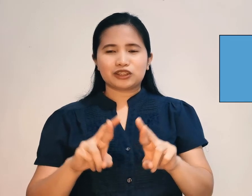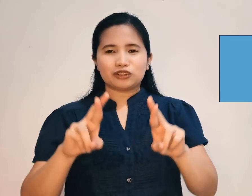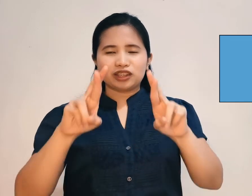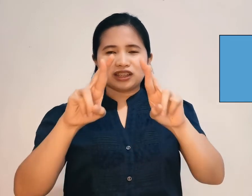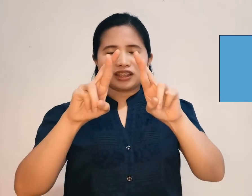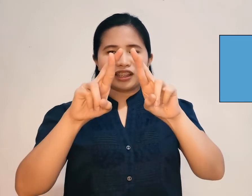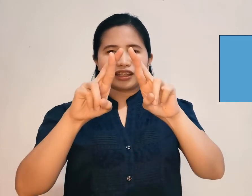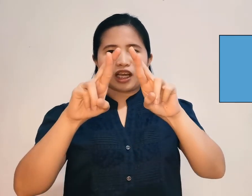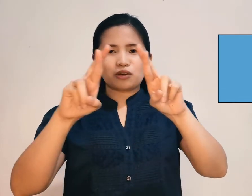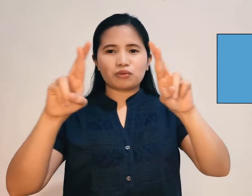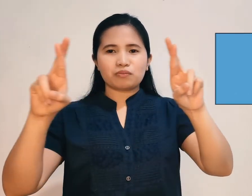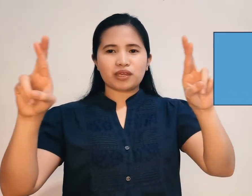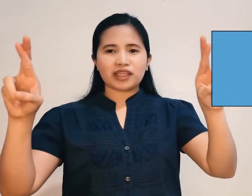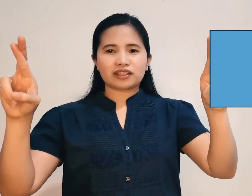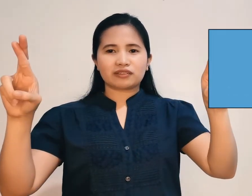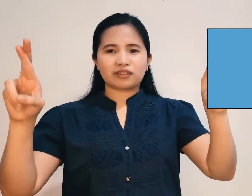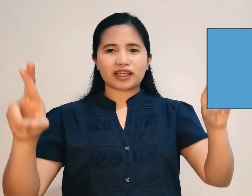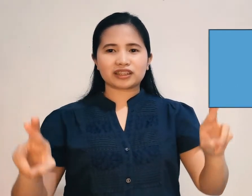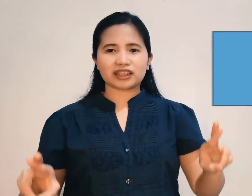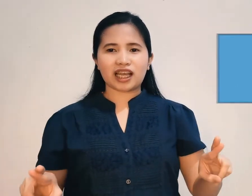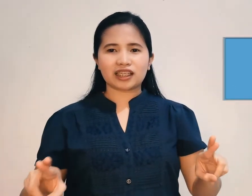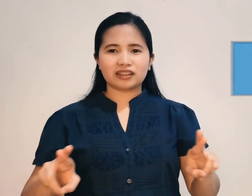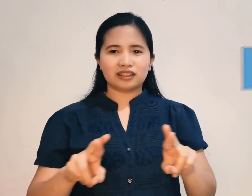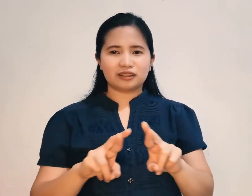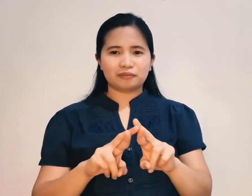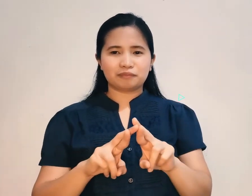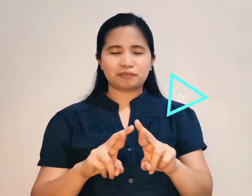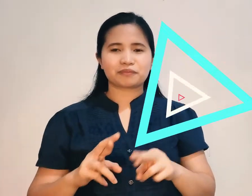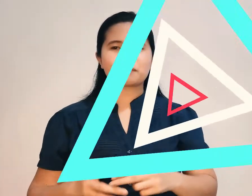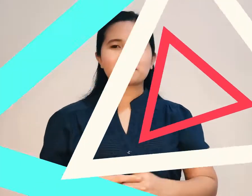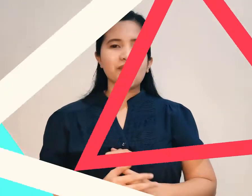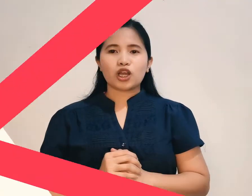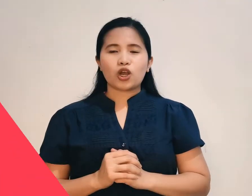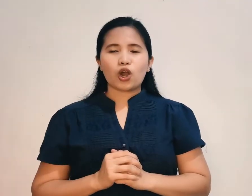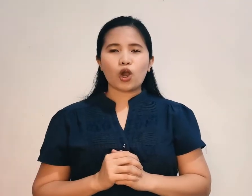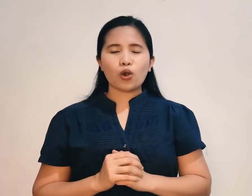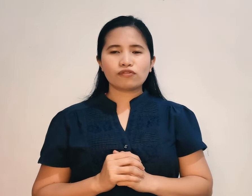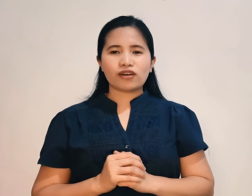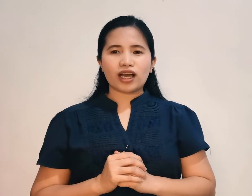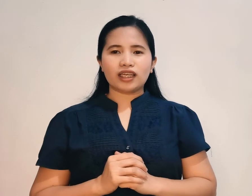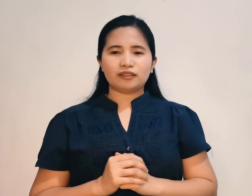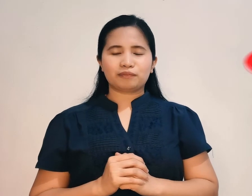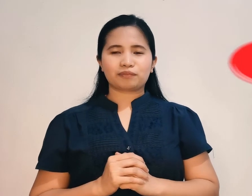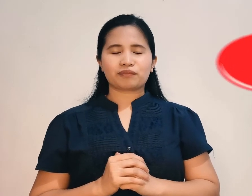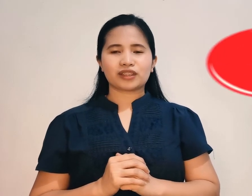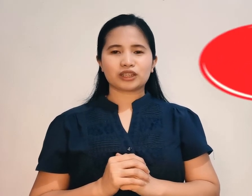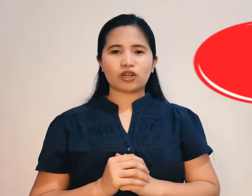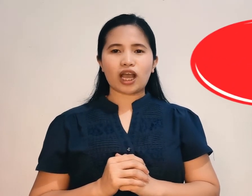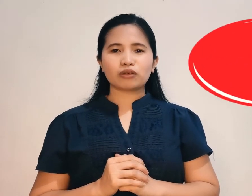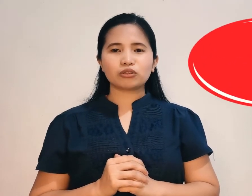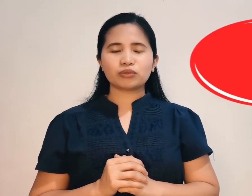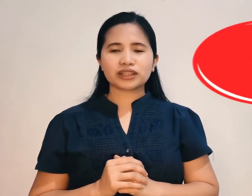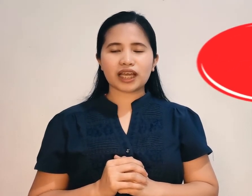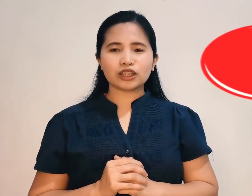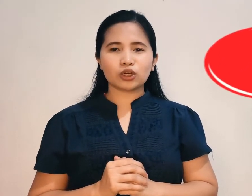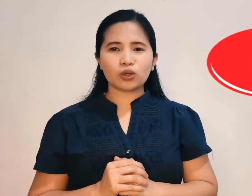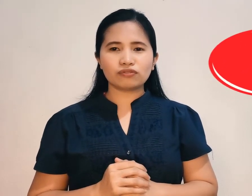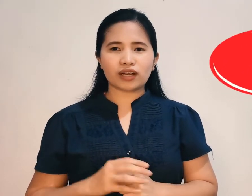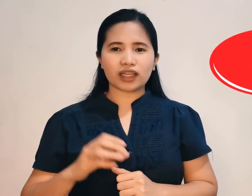So this is how we make rectangle. Is oval. So how do we sign